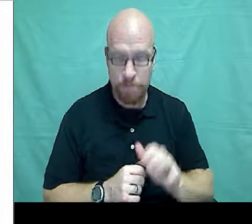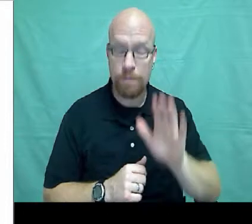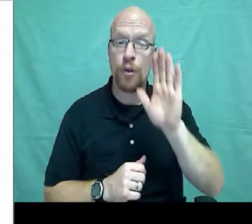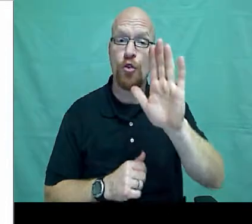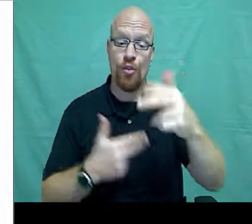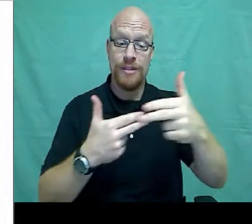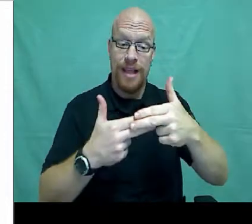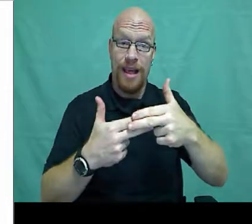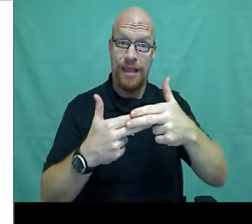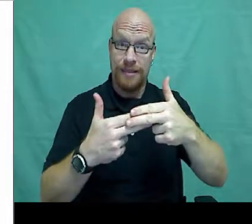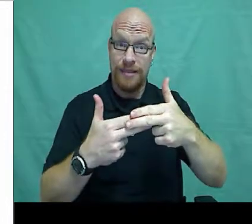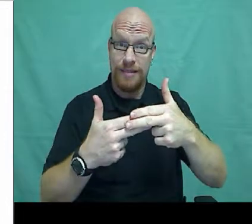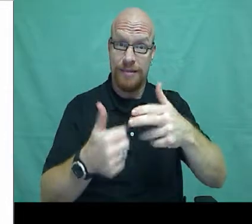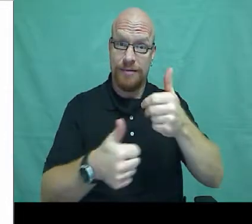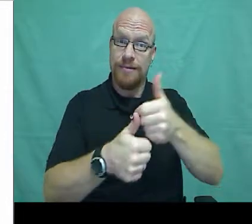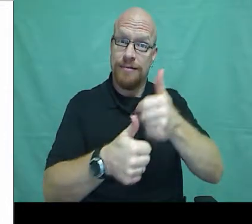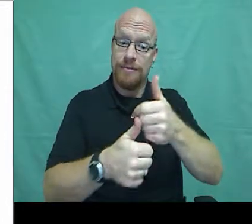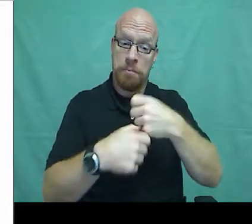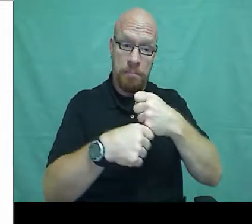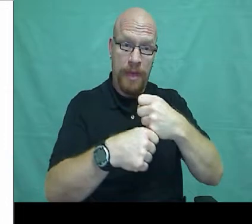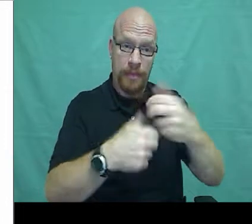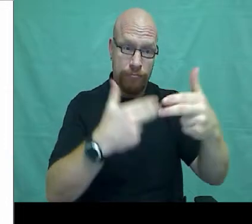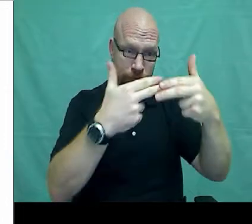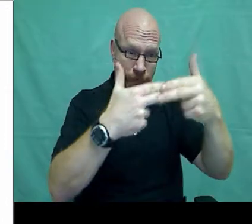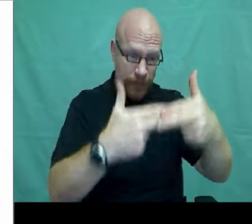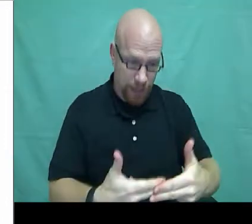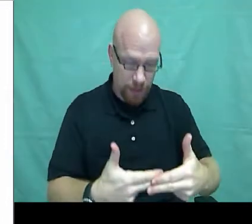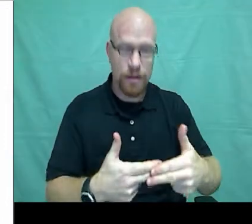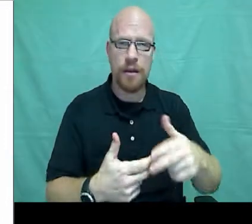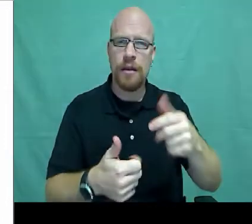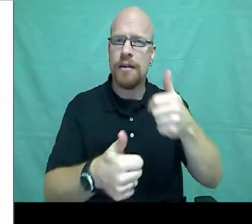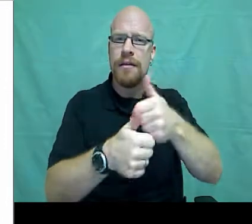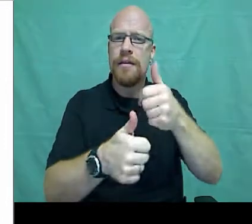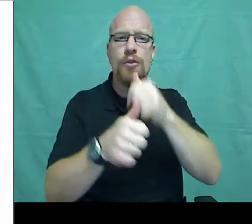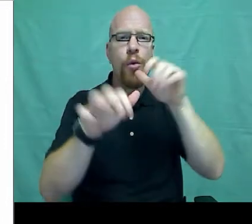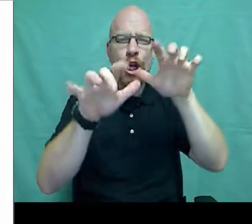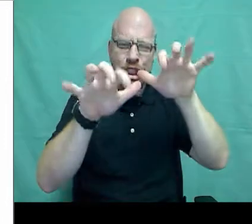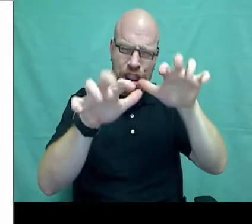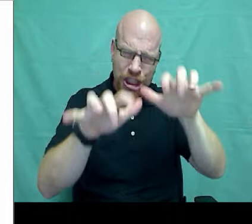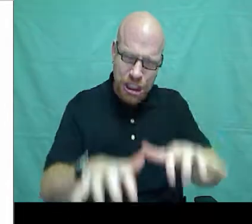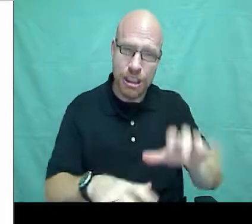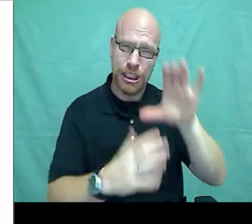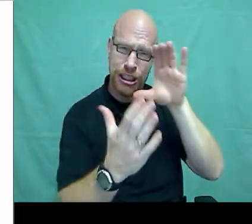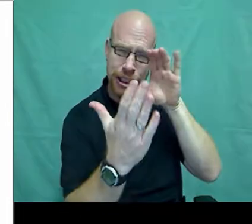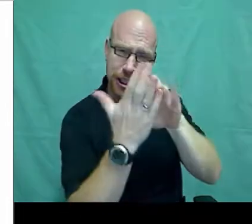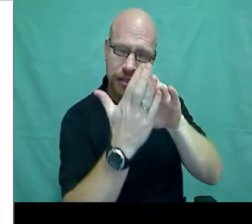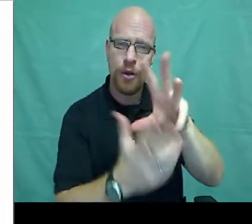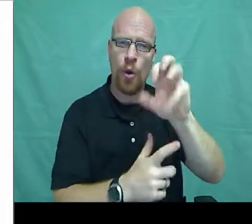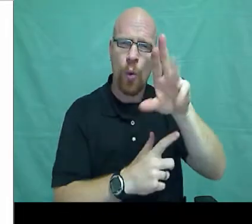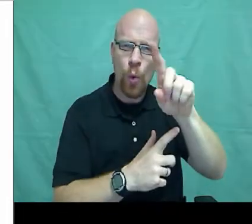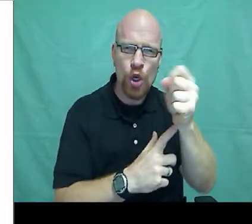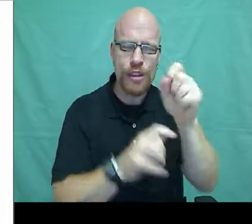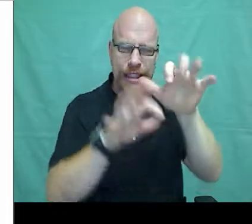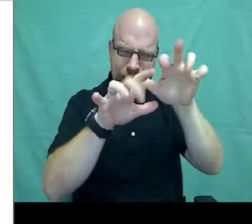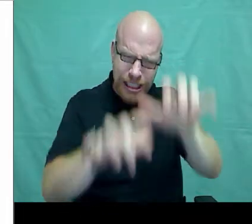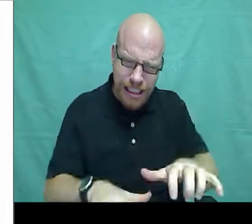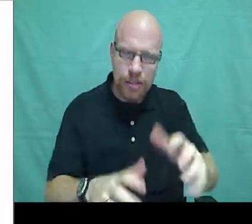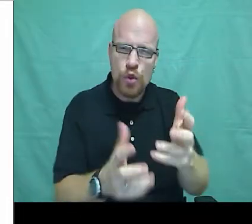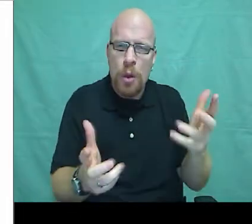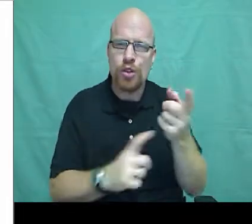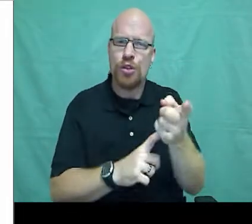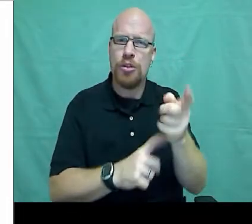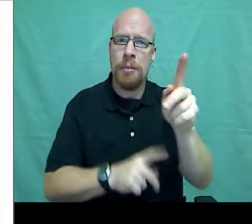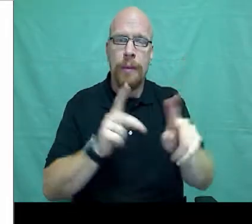create these slides. As you make your slides, Don't overcrowd them with